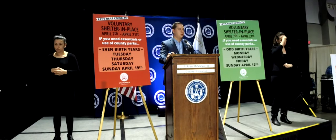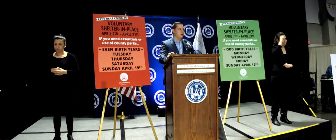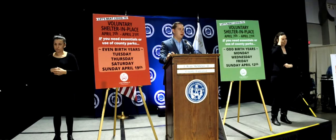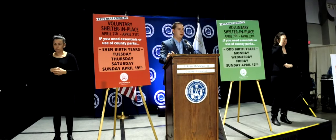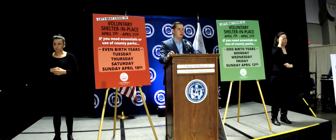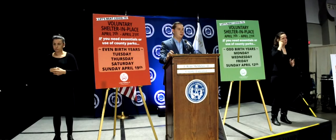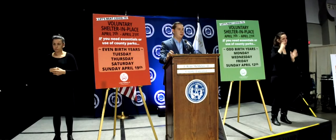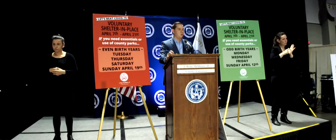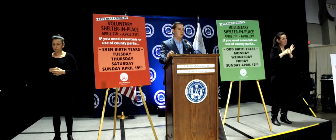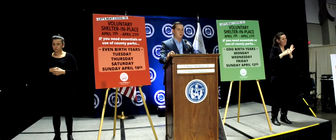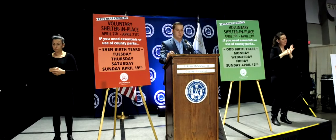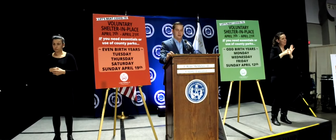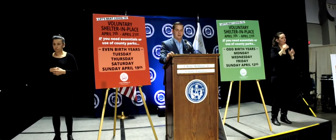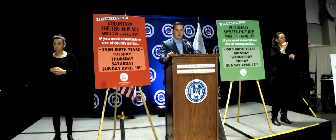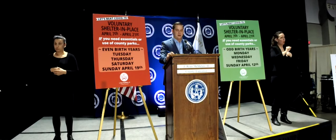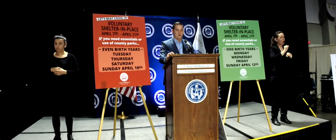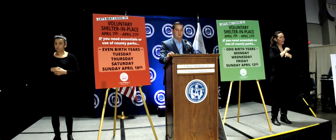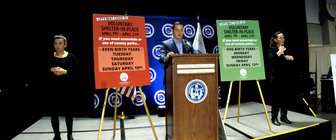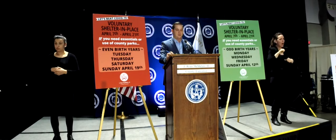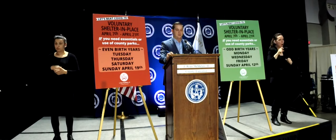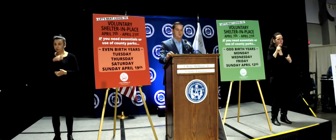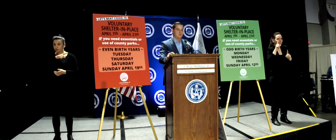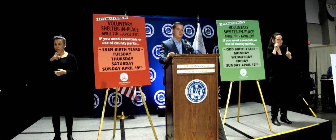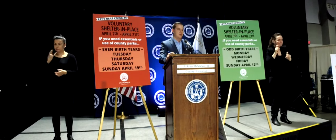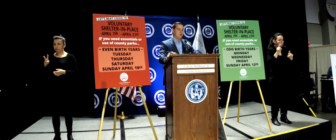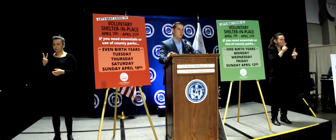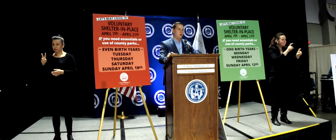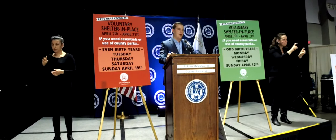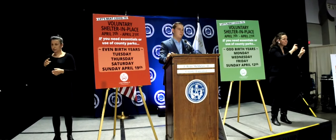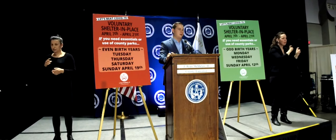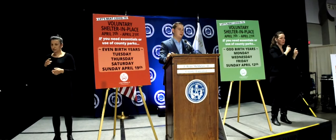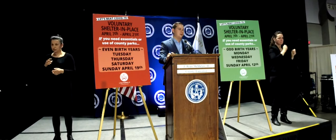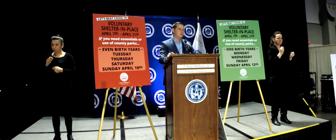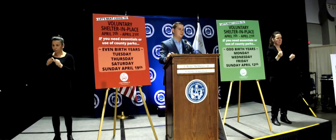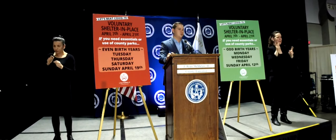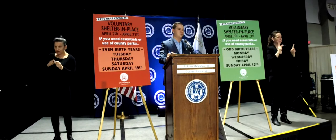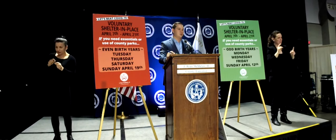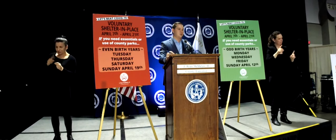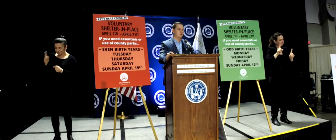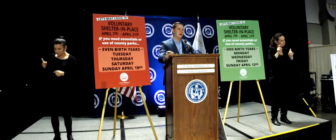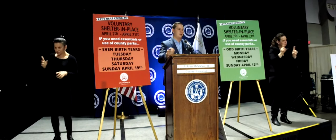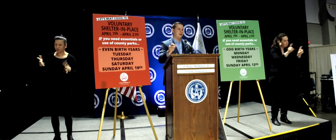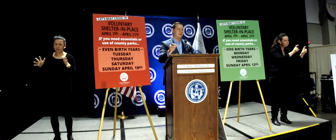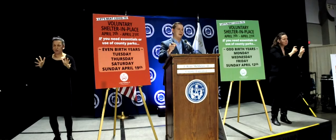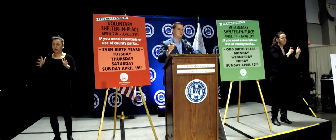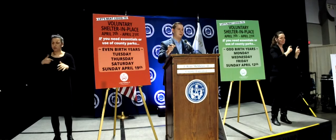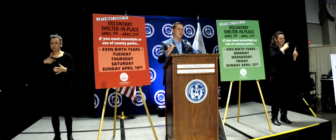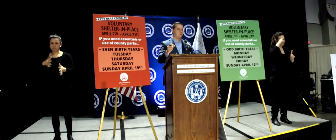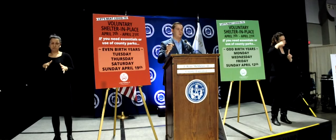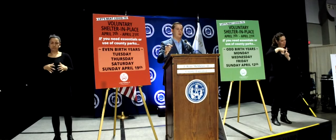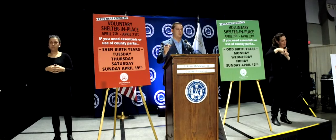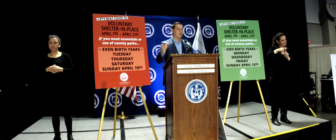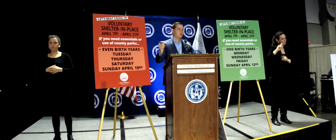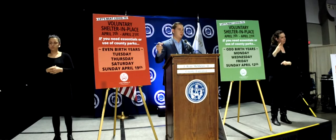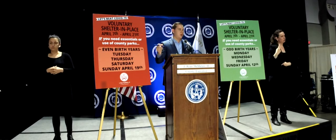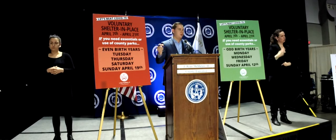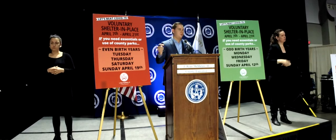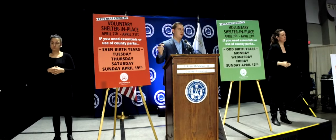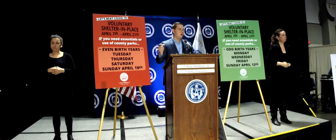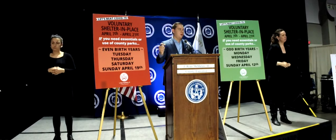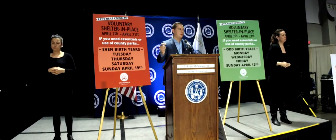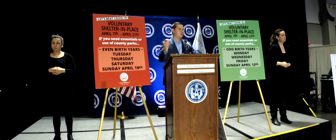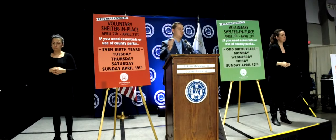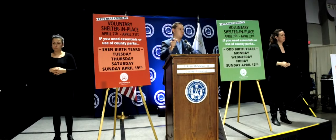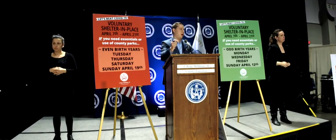no. We're looking at data. It's driving decisions. We are not making a decision to shut down any aspect of recreational